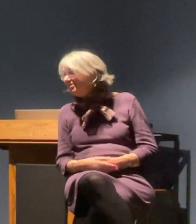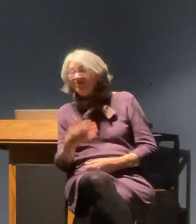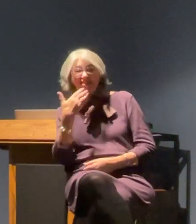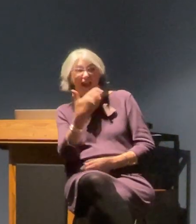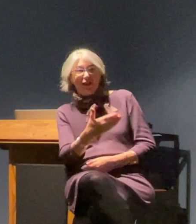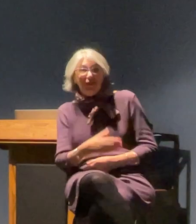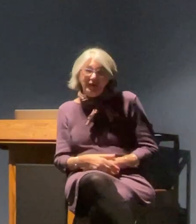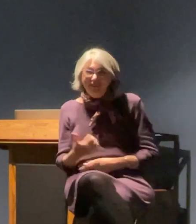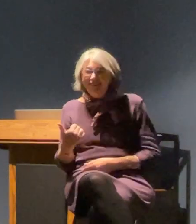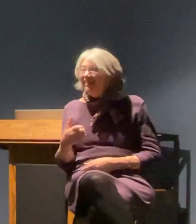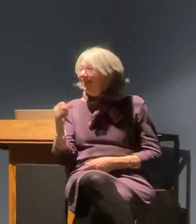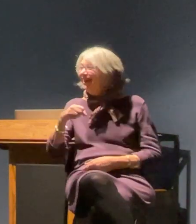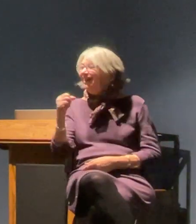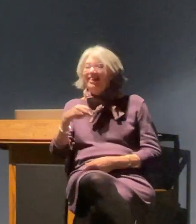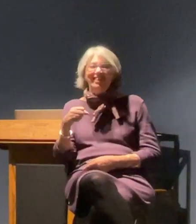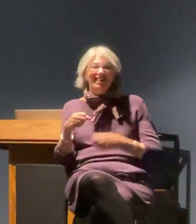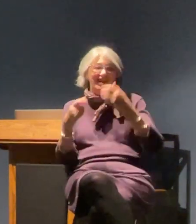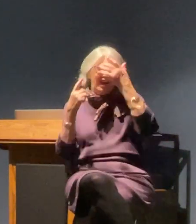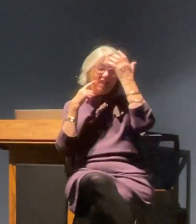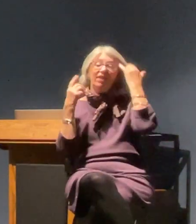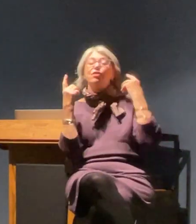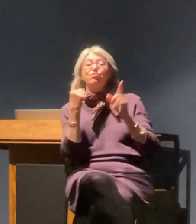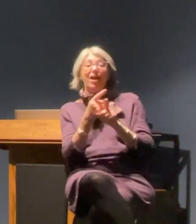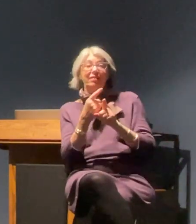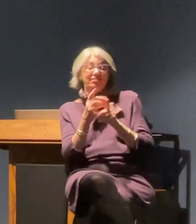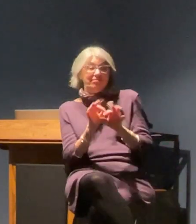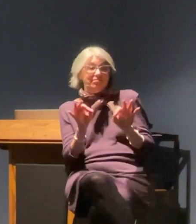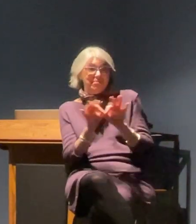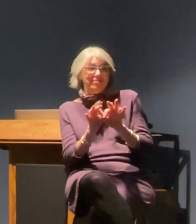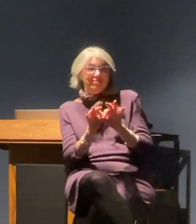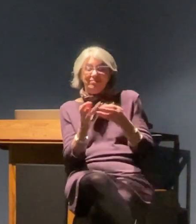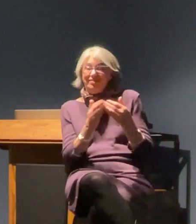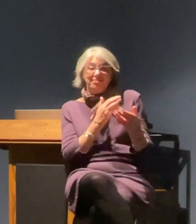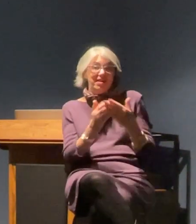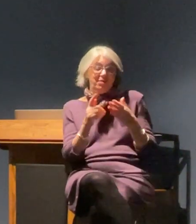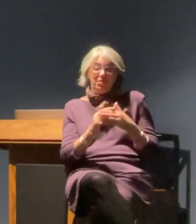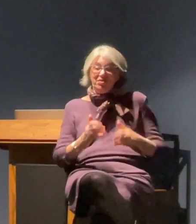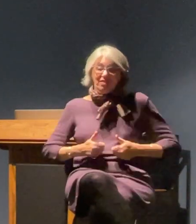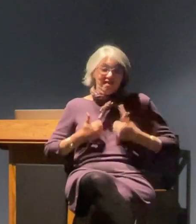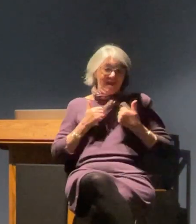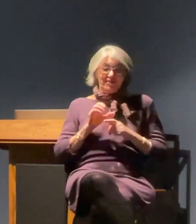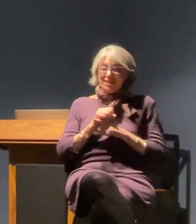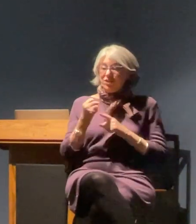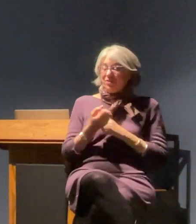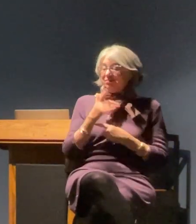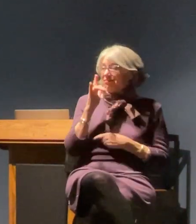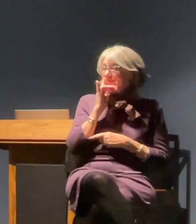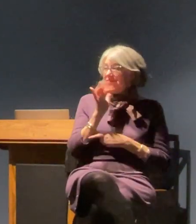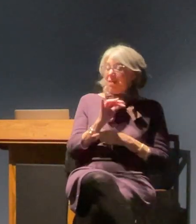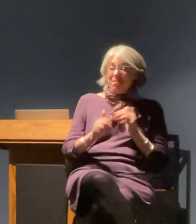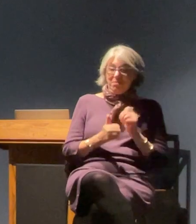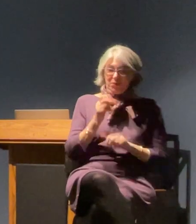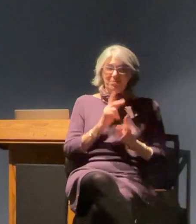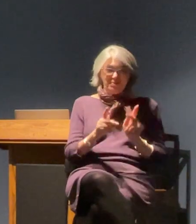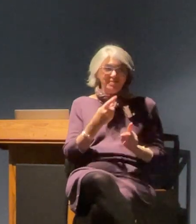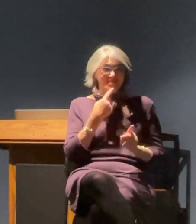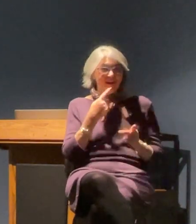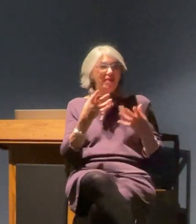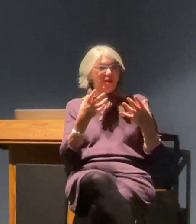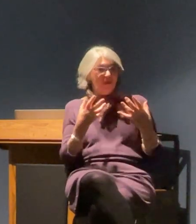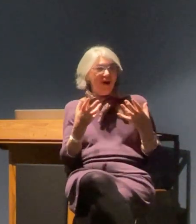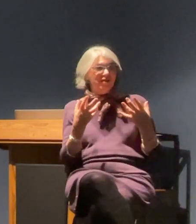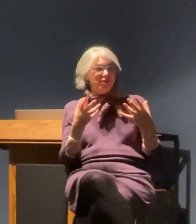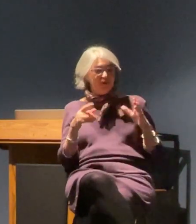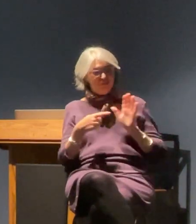Thank you. Yes, I think you're right. I think it does matter. I think no matter what your life circumstances are, most people would say they want